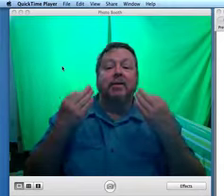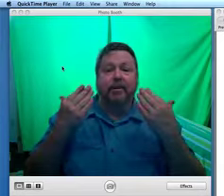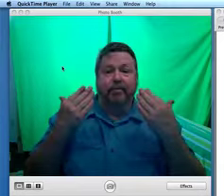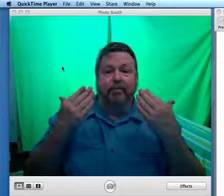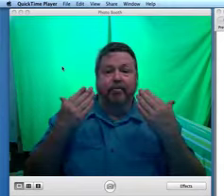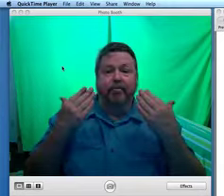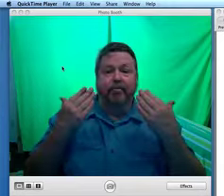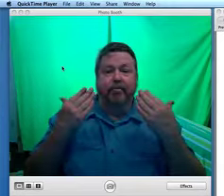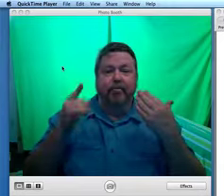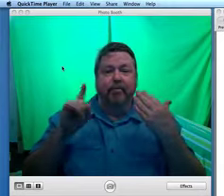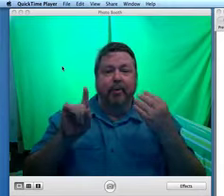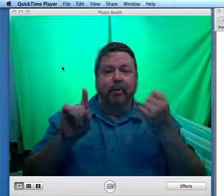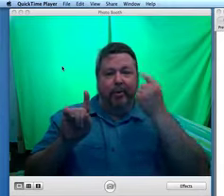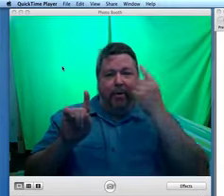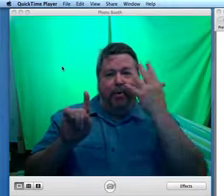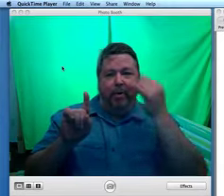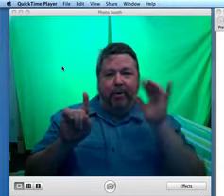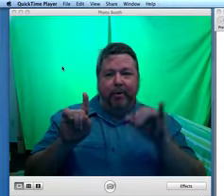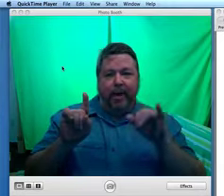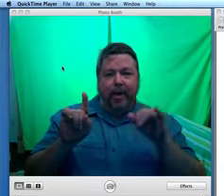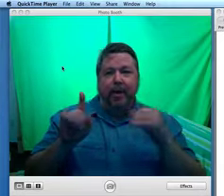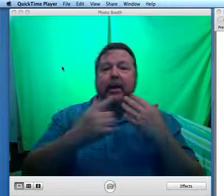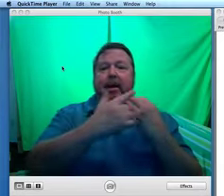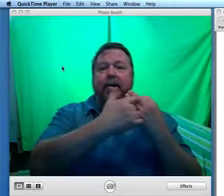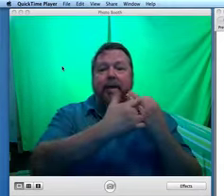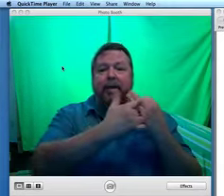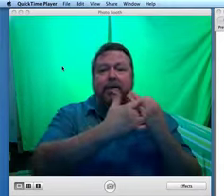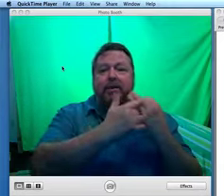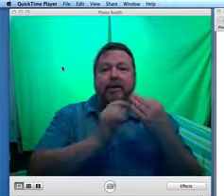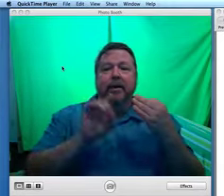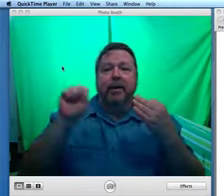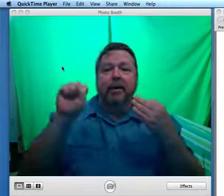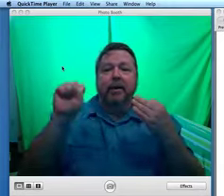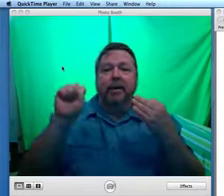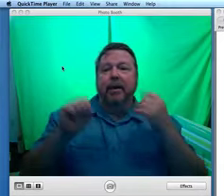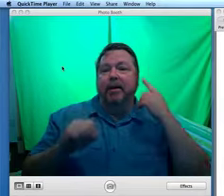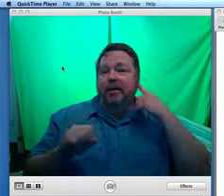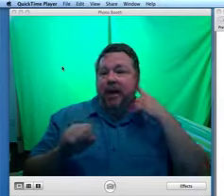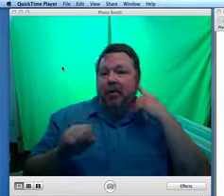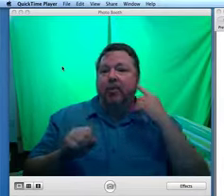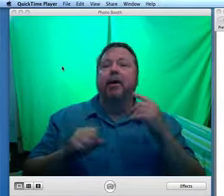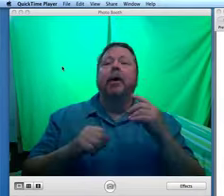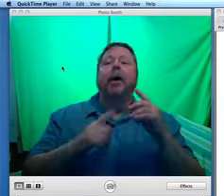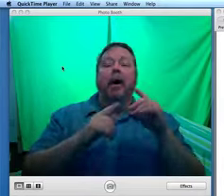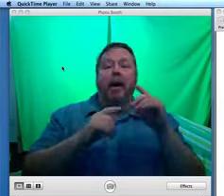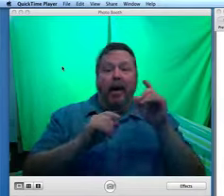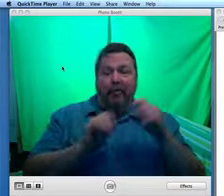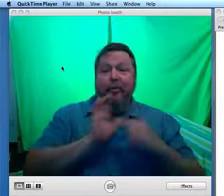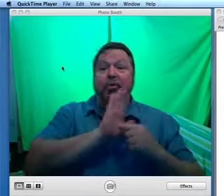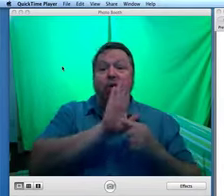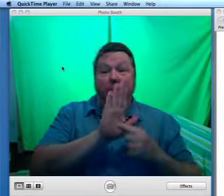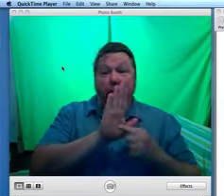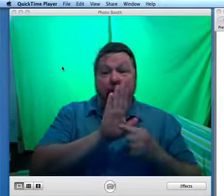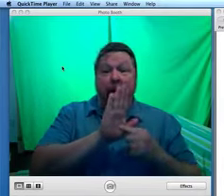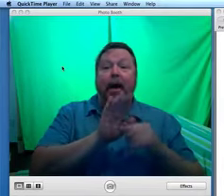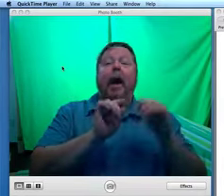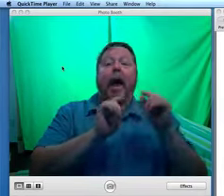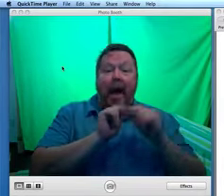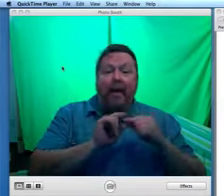Fast. Do you understand why we're doing that? The sound has to be